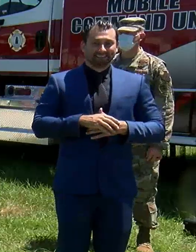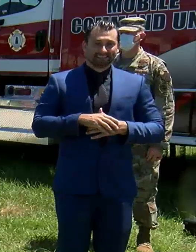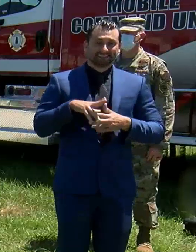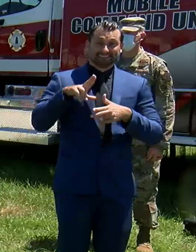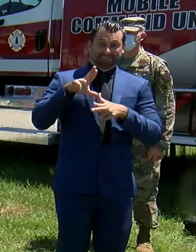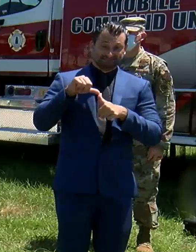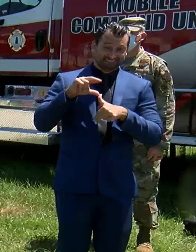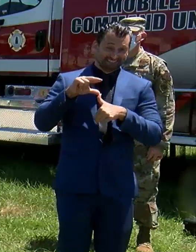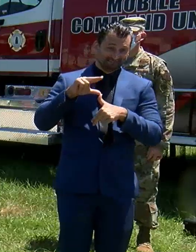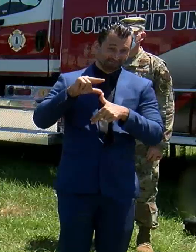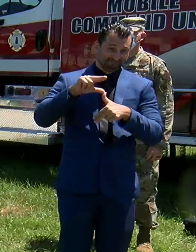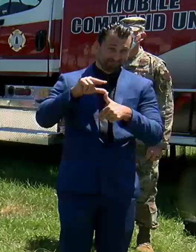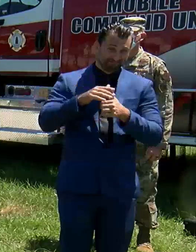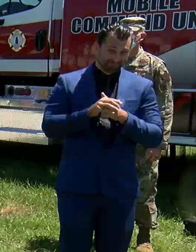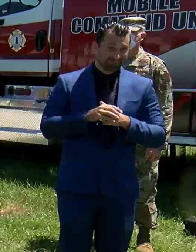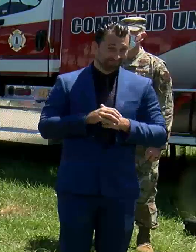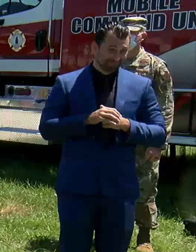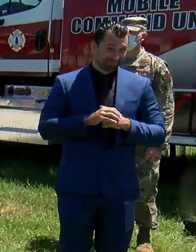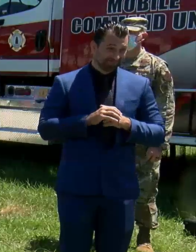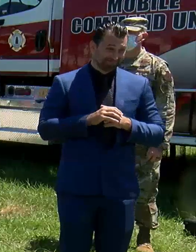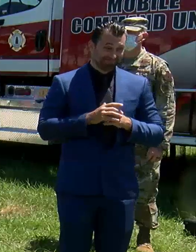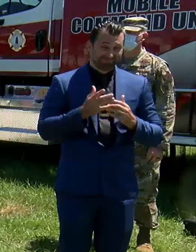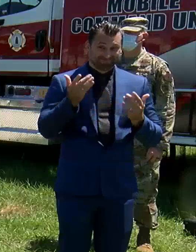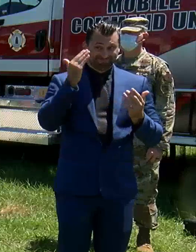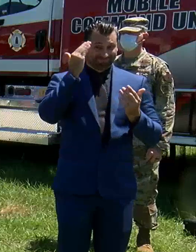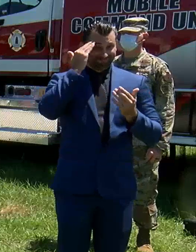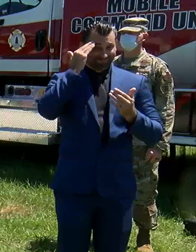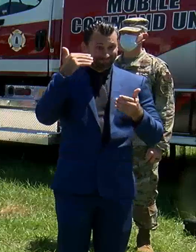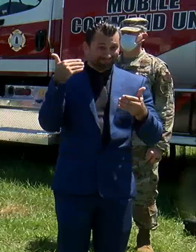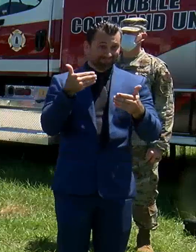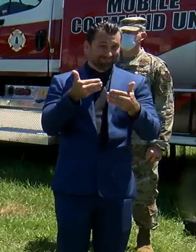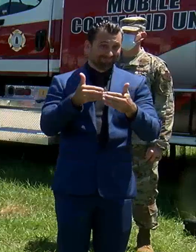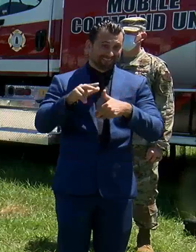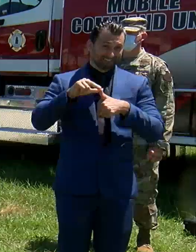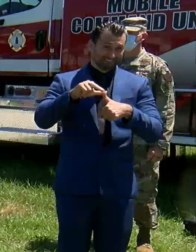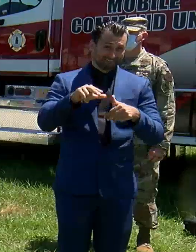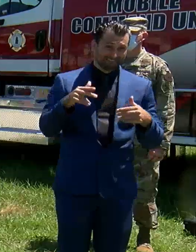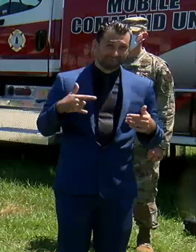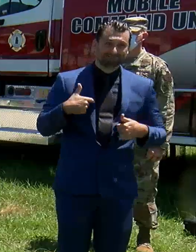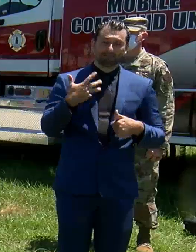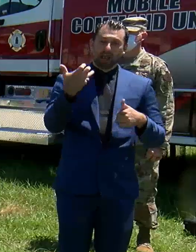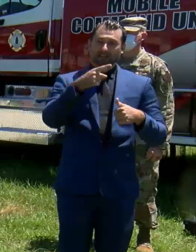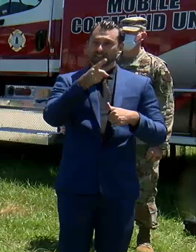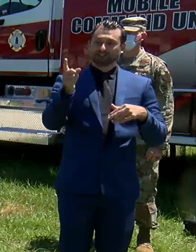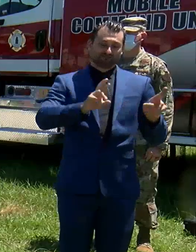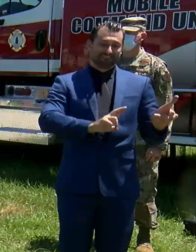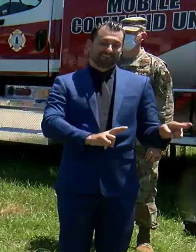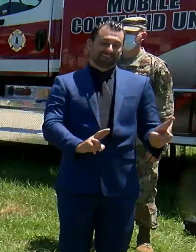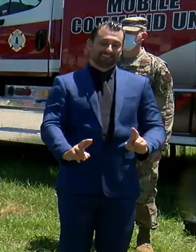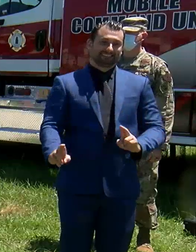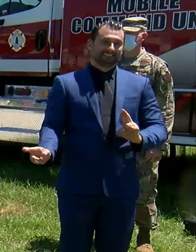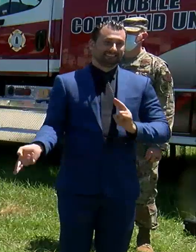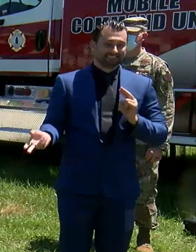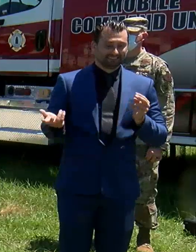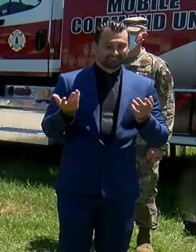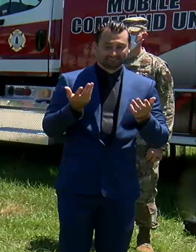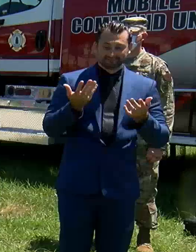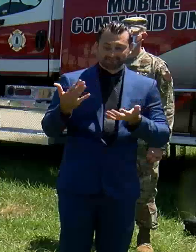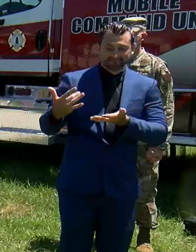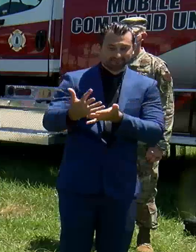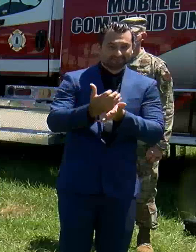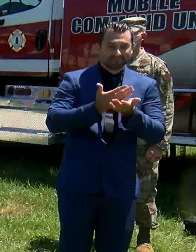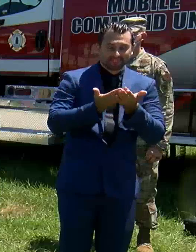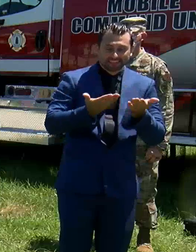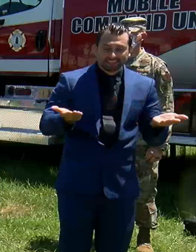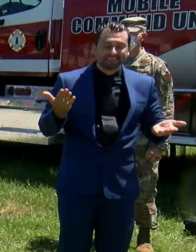we do, one of the lessons learned from this, is to make sure that we have adequate supplies. And so in addition to making sure that we can serve the needs of today,